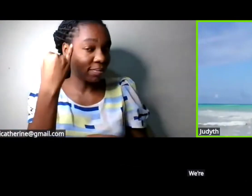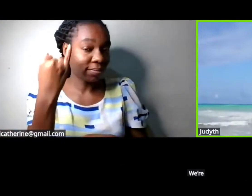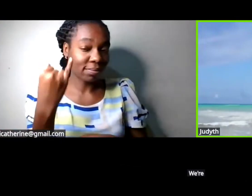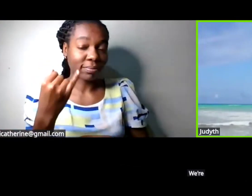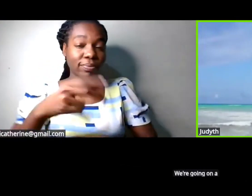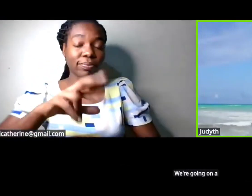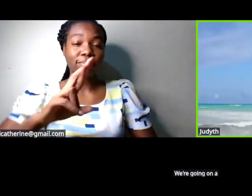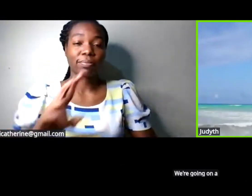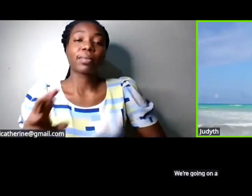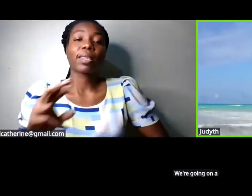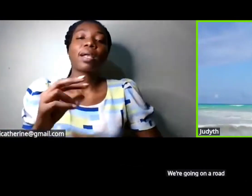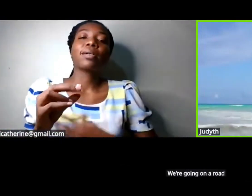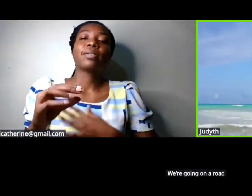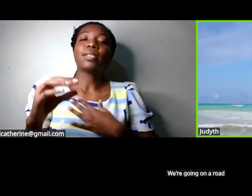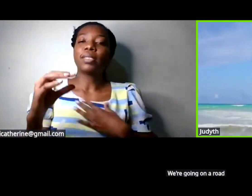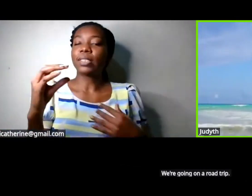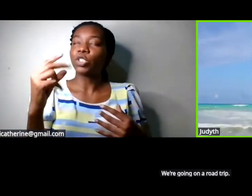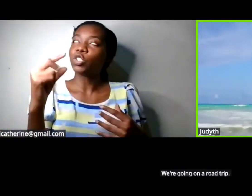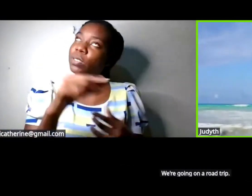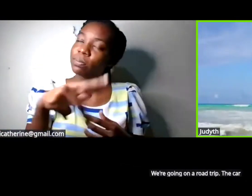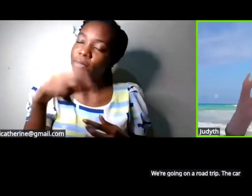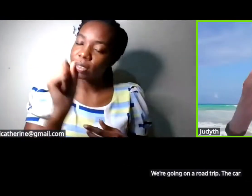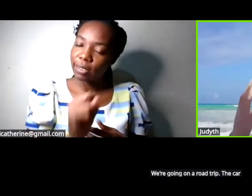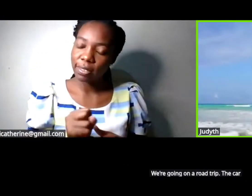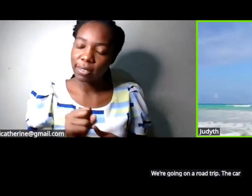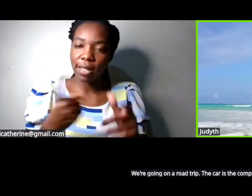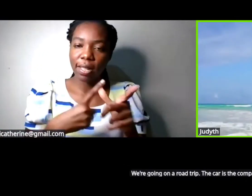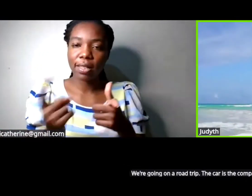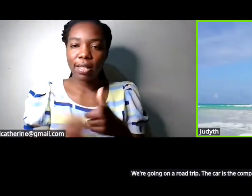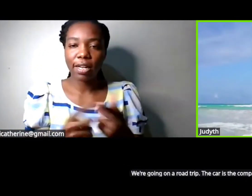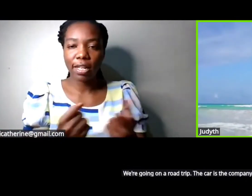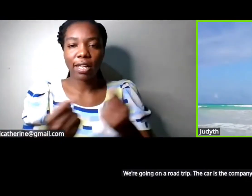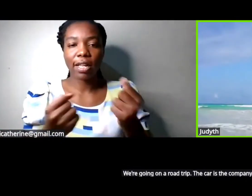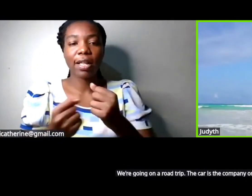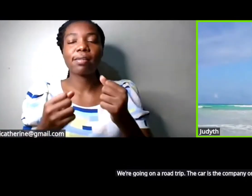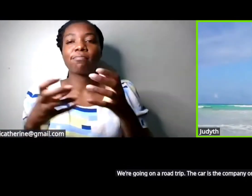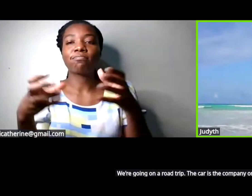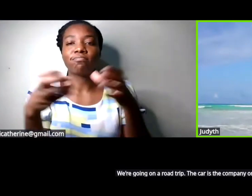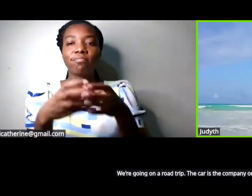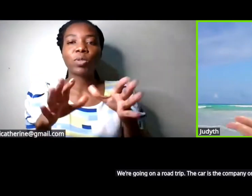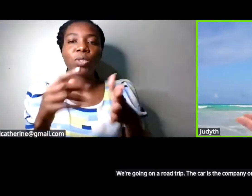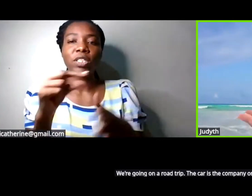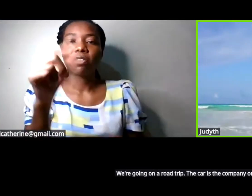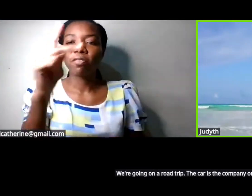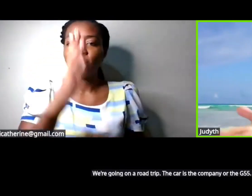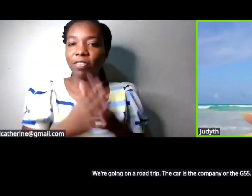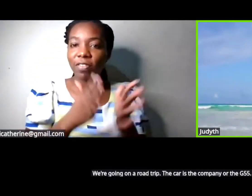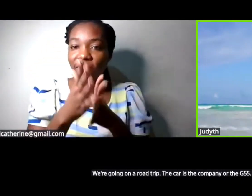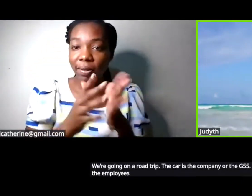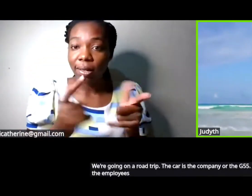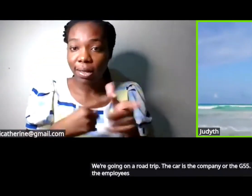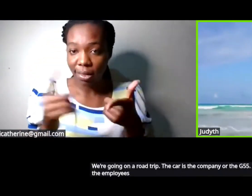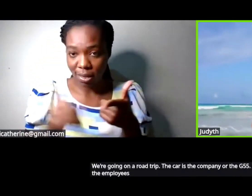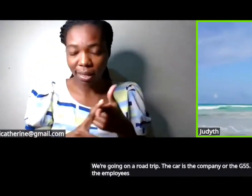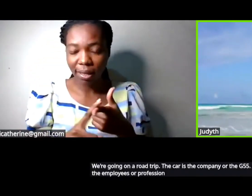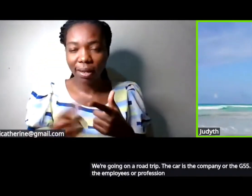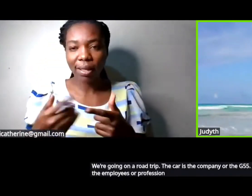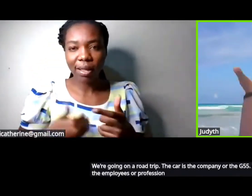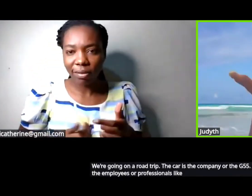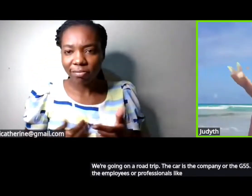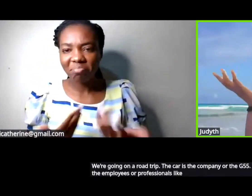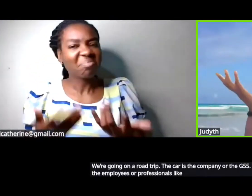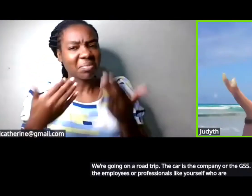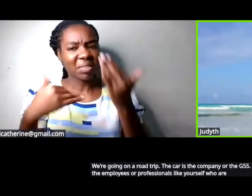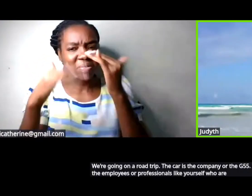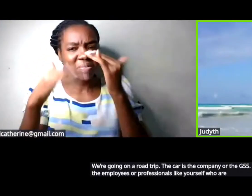trip. The car is the company or the G55. And then we have the employees or professionals like yourself who are part of